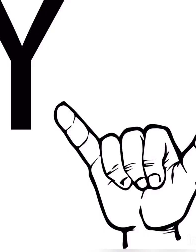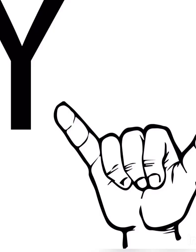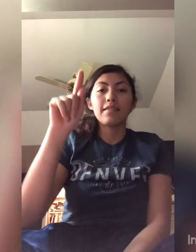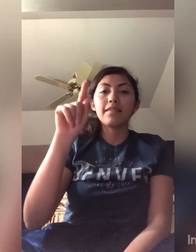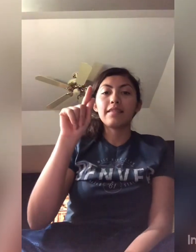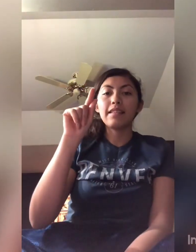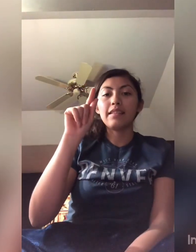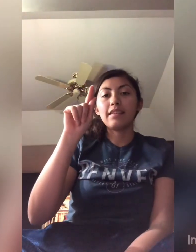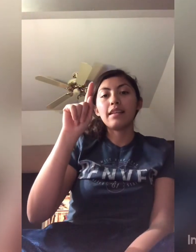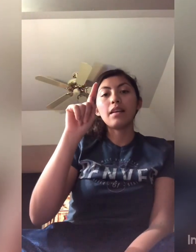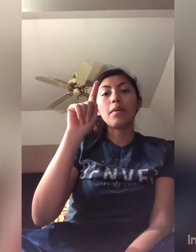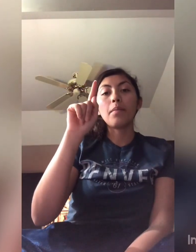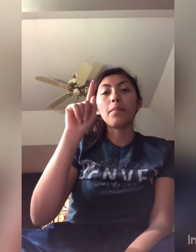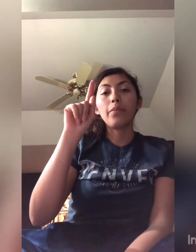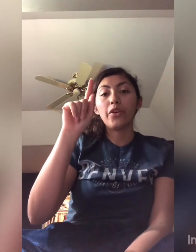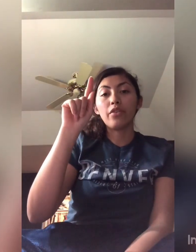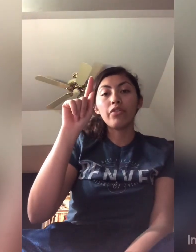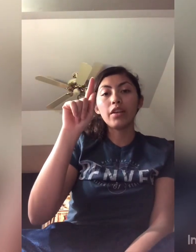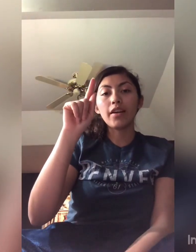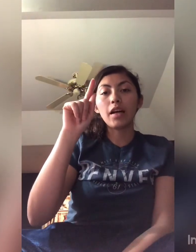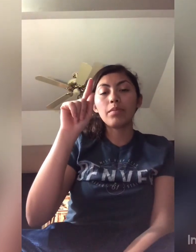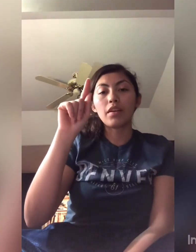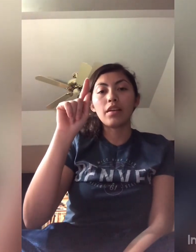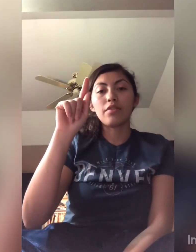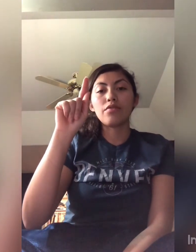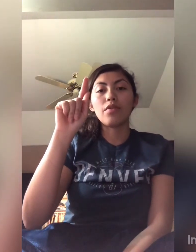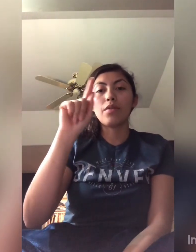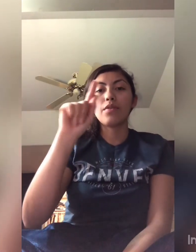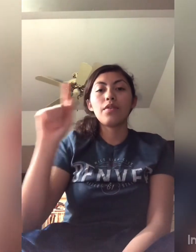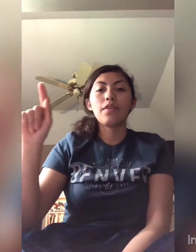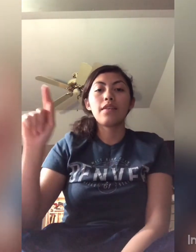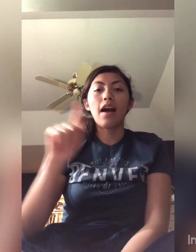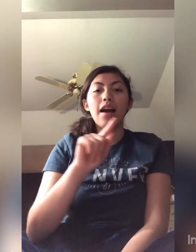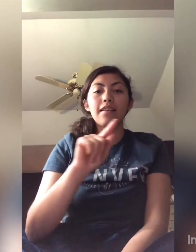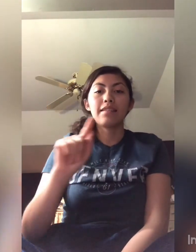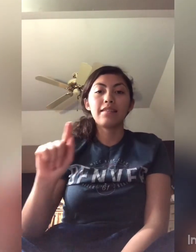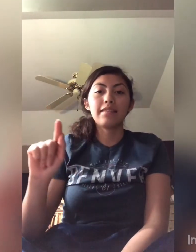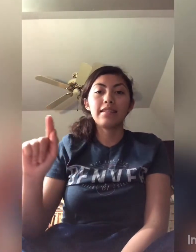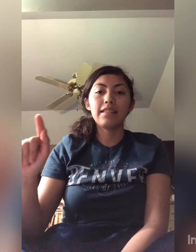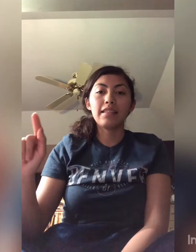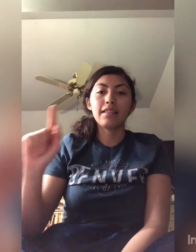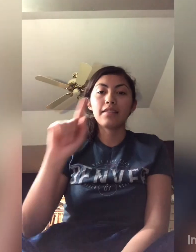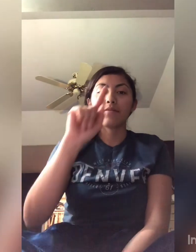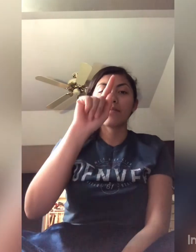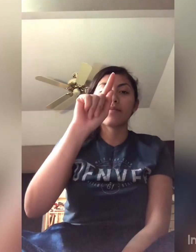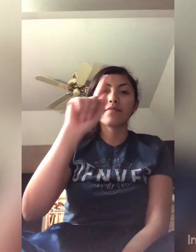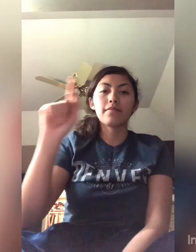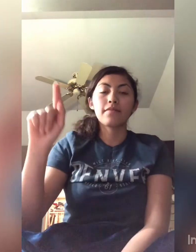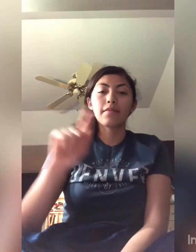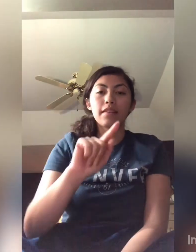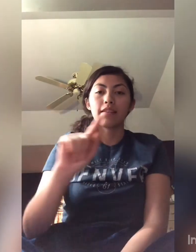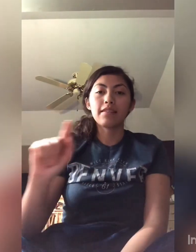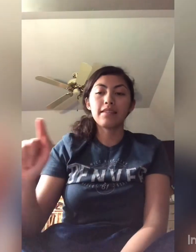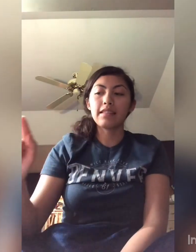Z Put your finger up and draw a Z Z